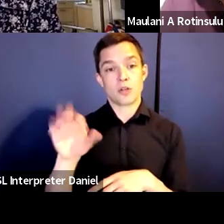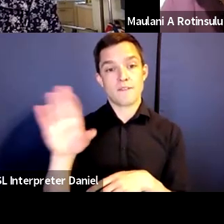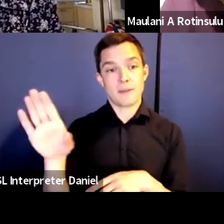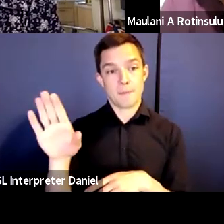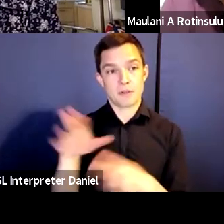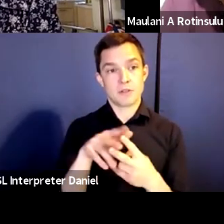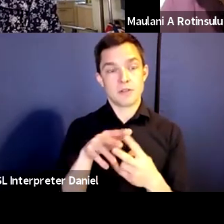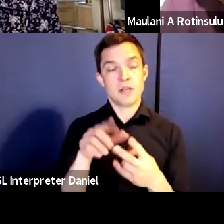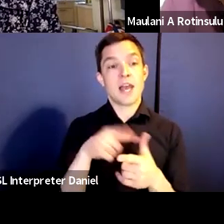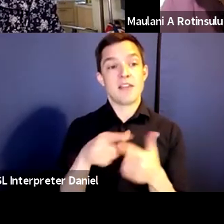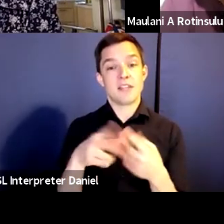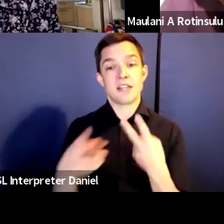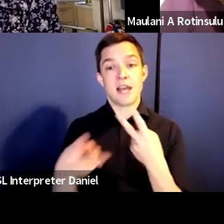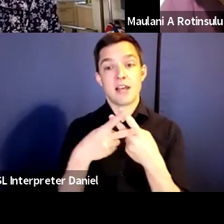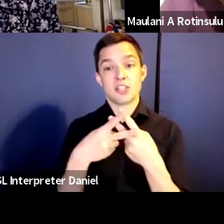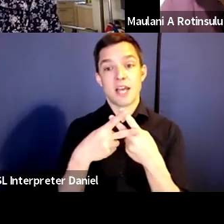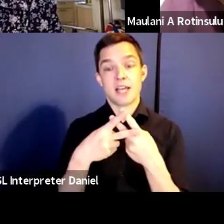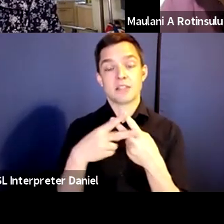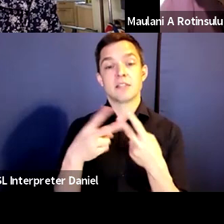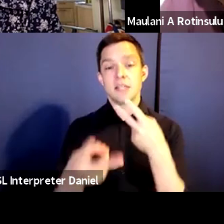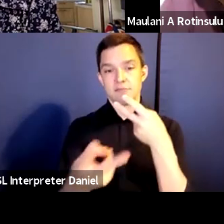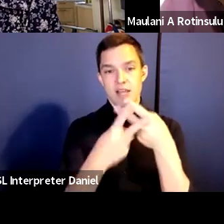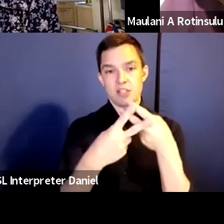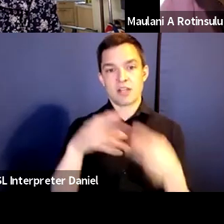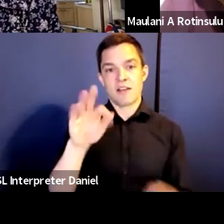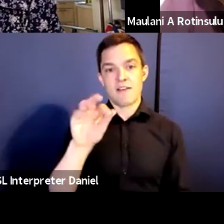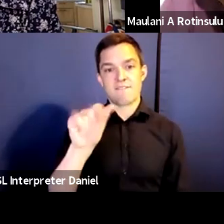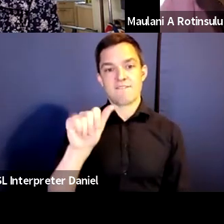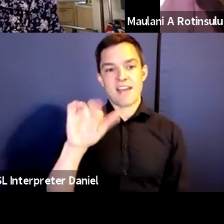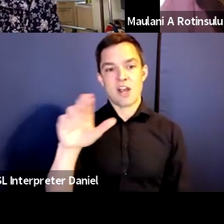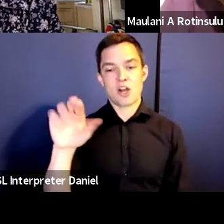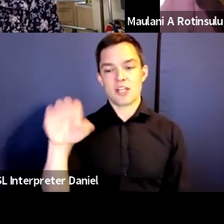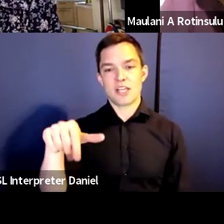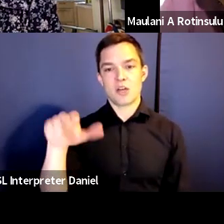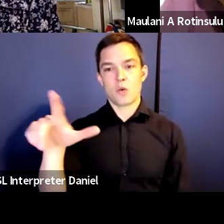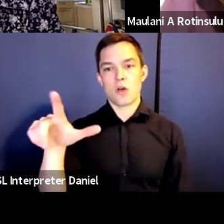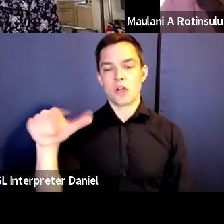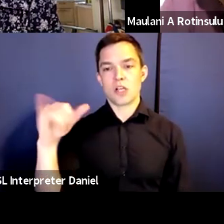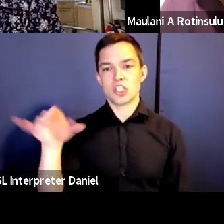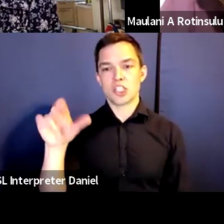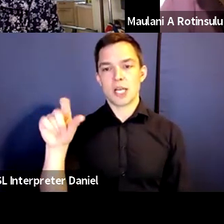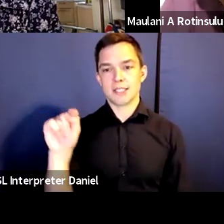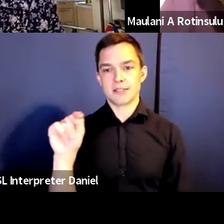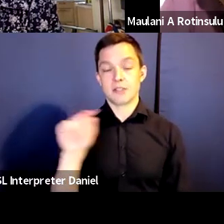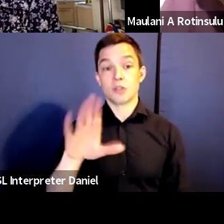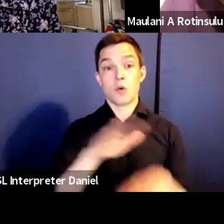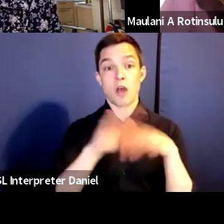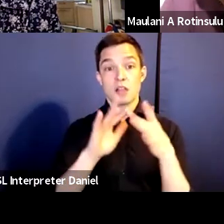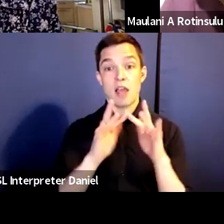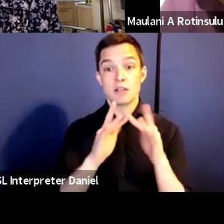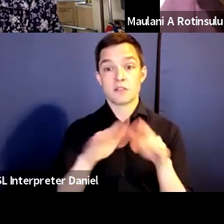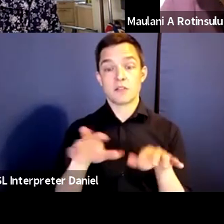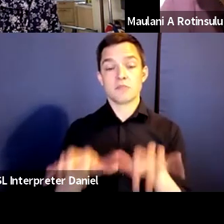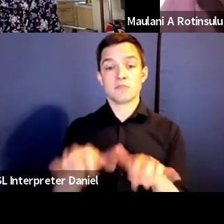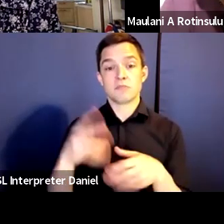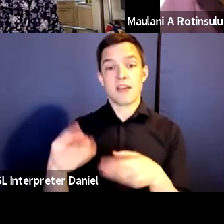the hashtag you can just look up is hashtag #FairEqualJust. So please go online and visit us